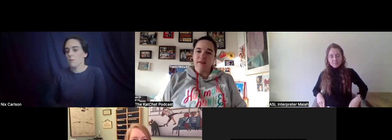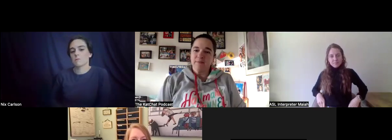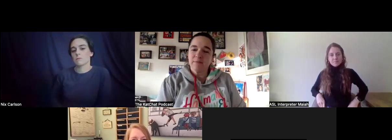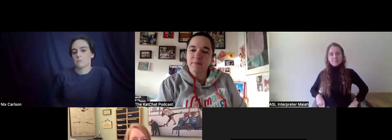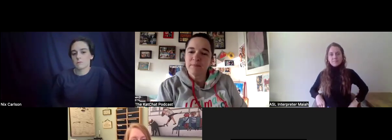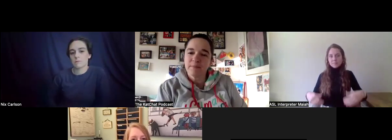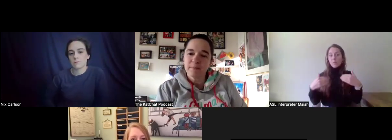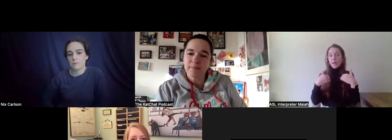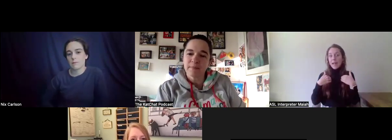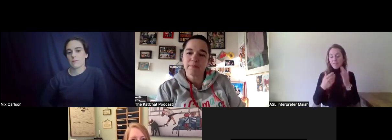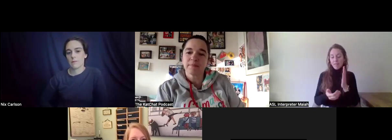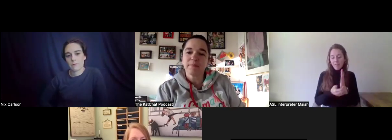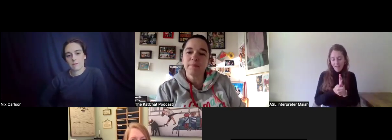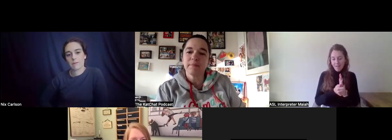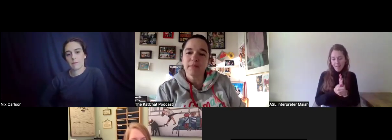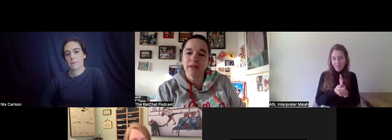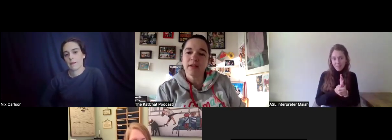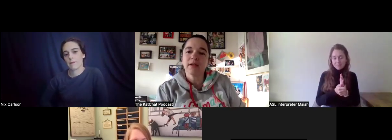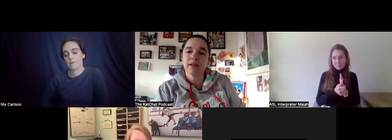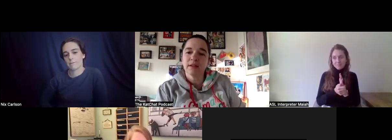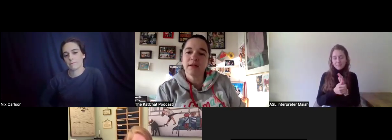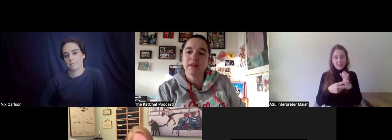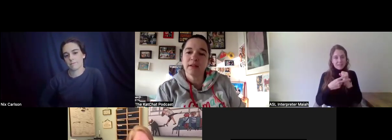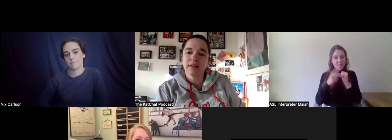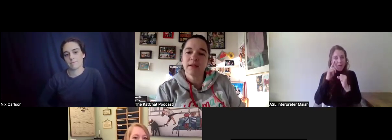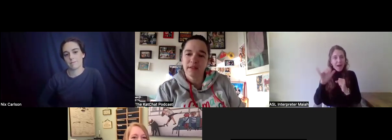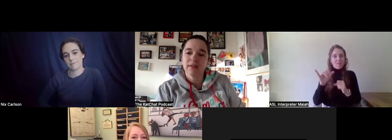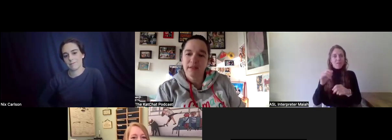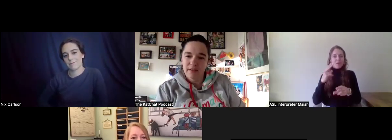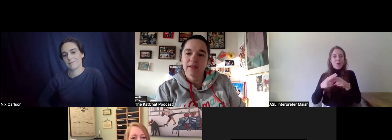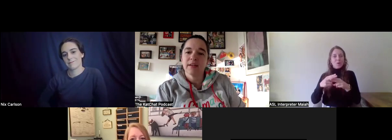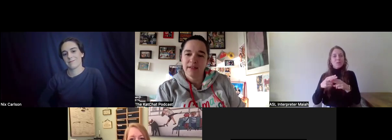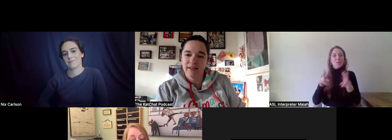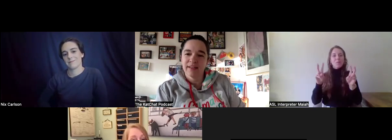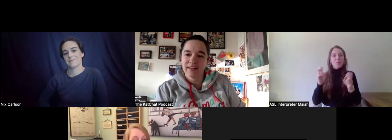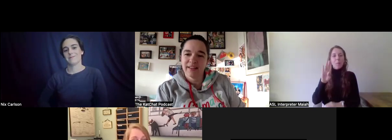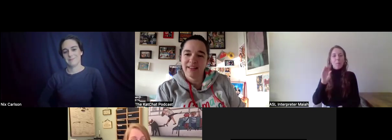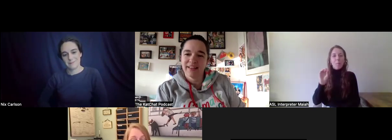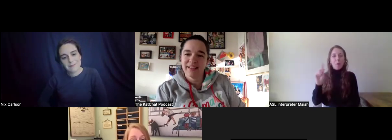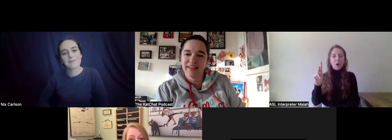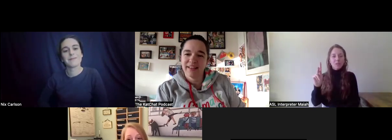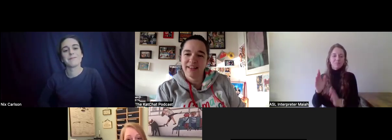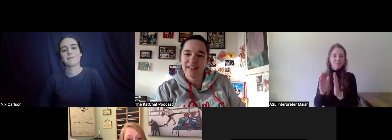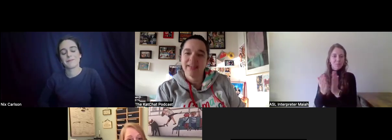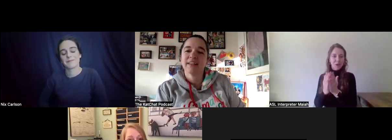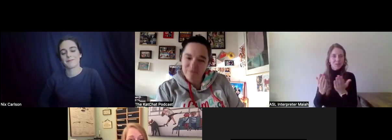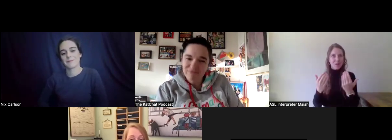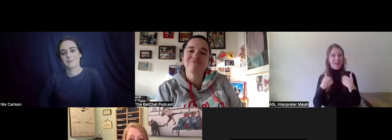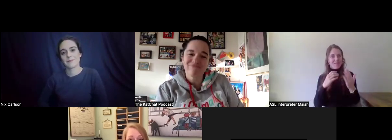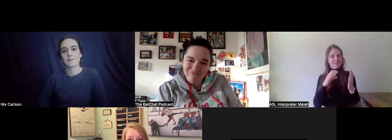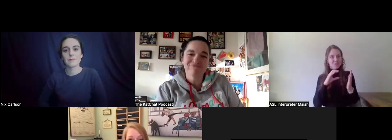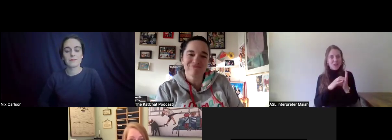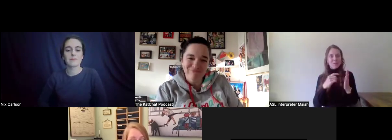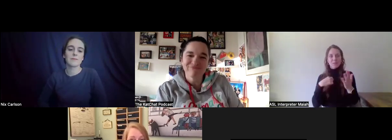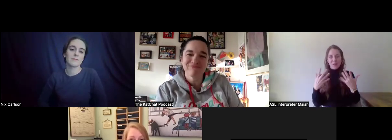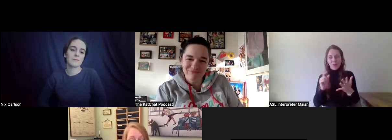I've kept in my drawer forever that's called book. And and I have chapters written, and my friends